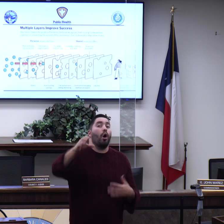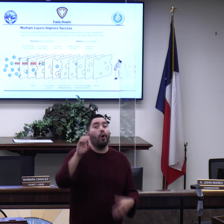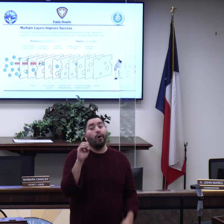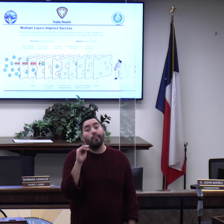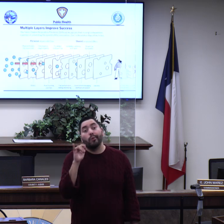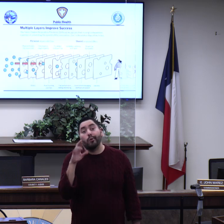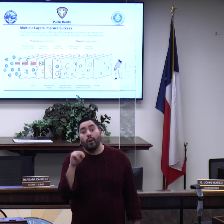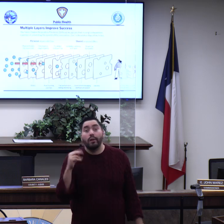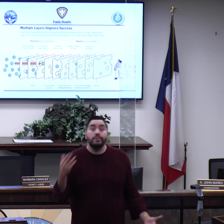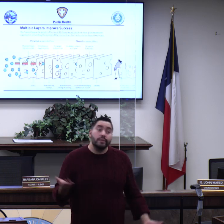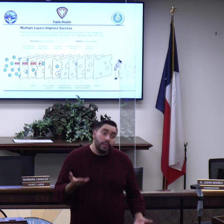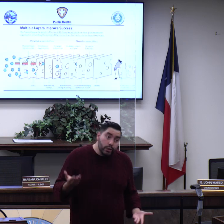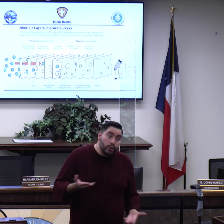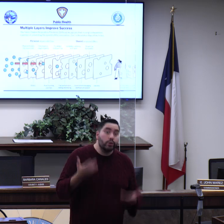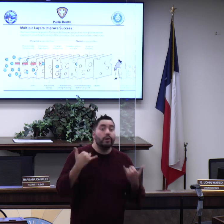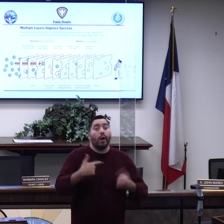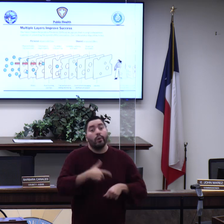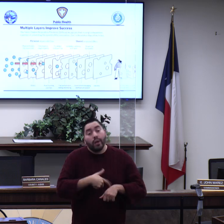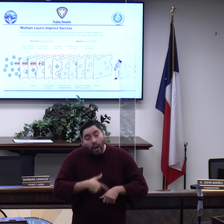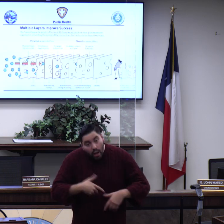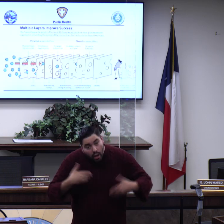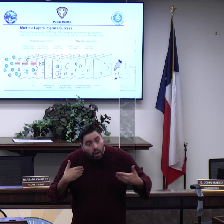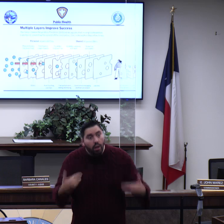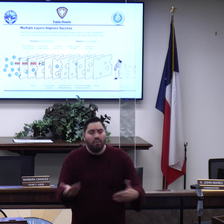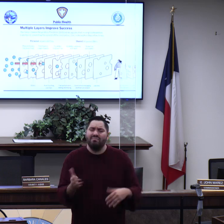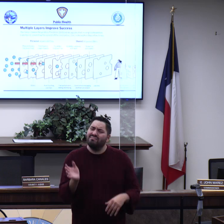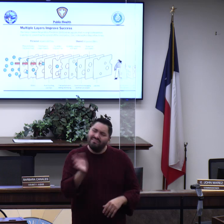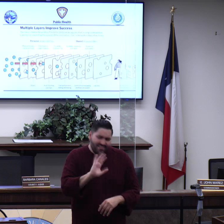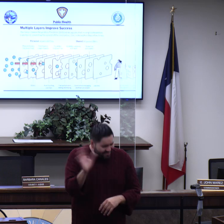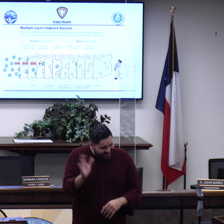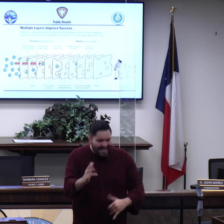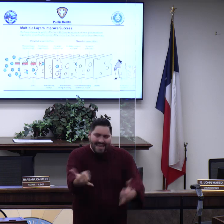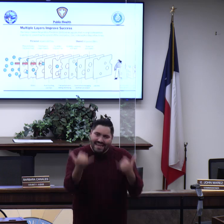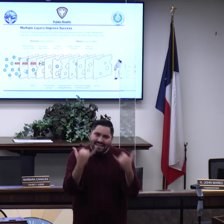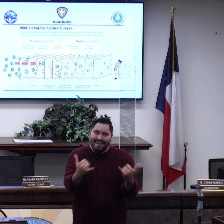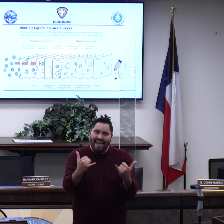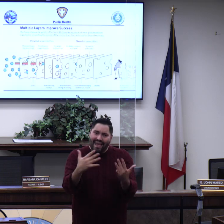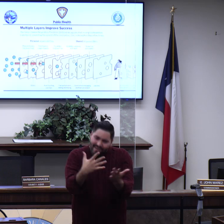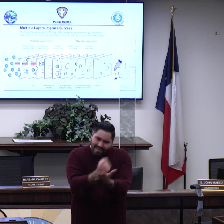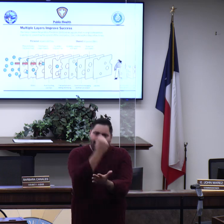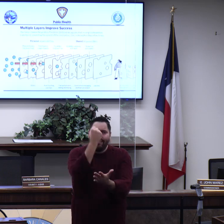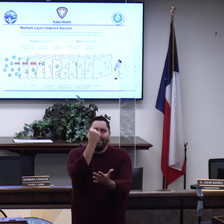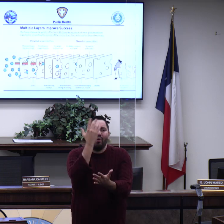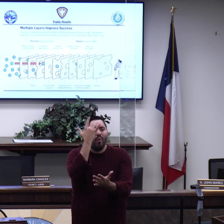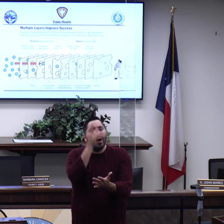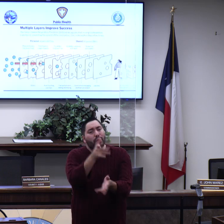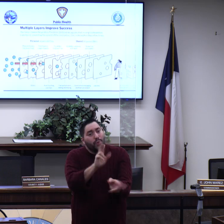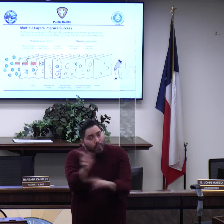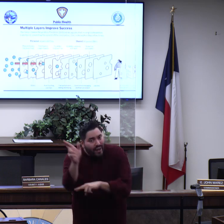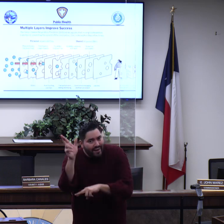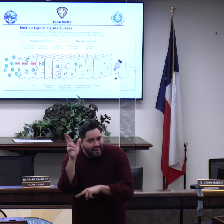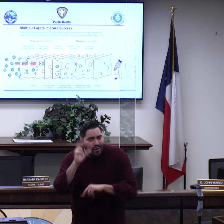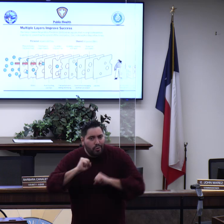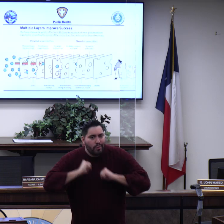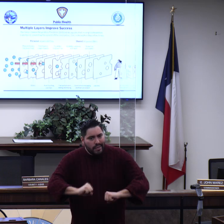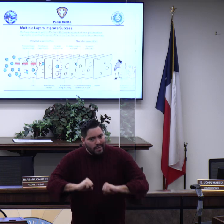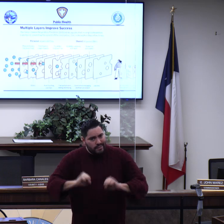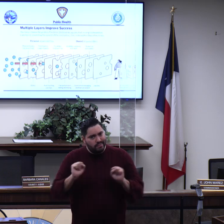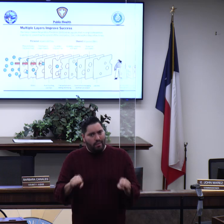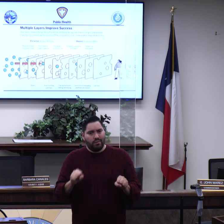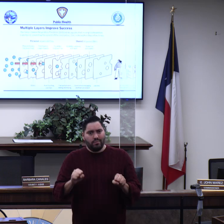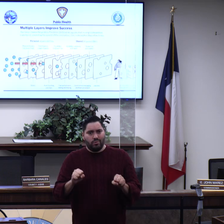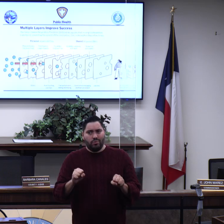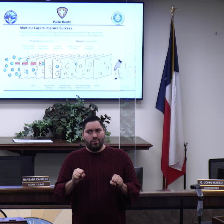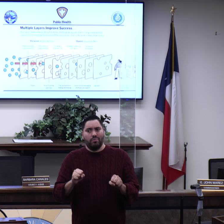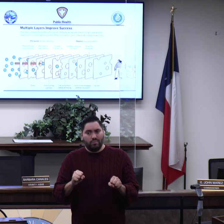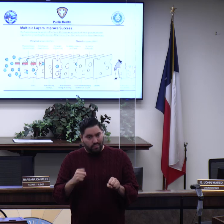in our community, it's here in Nueces County. Do them all now so that you are ready and as protected as possible against